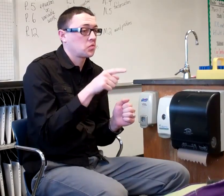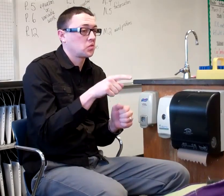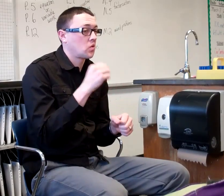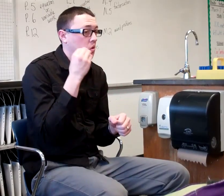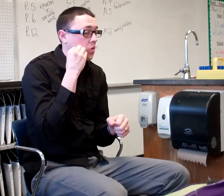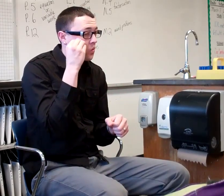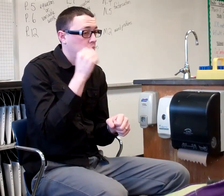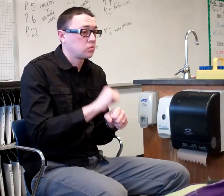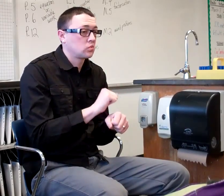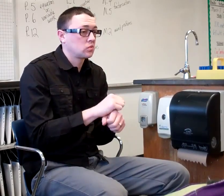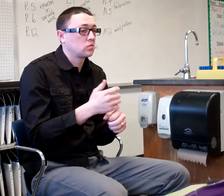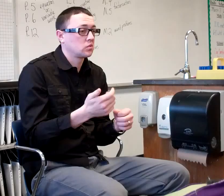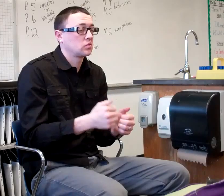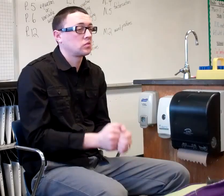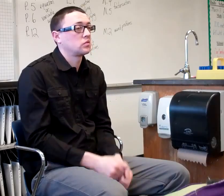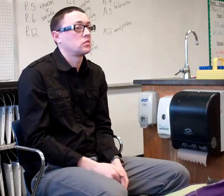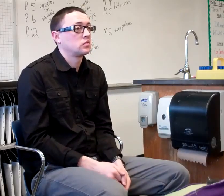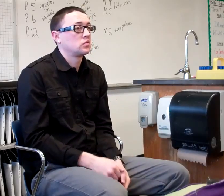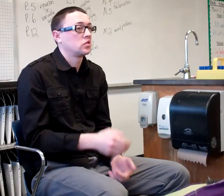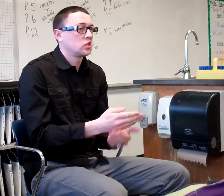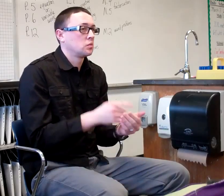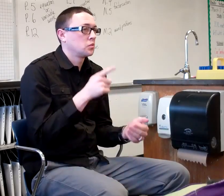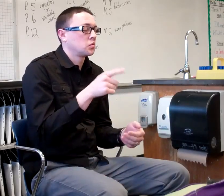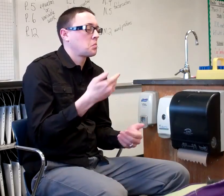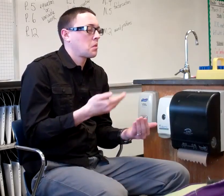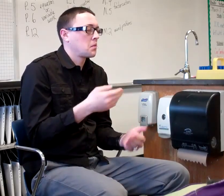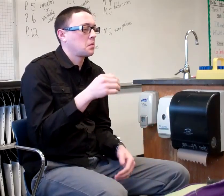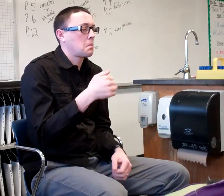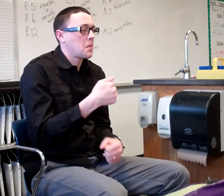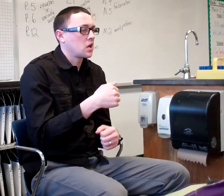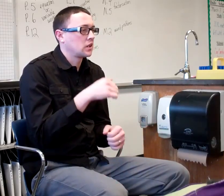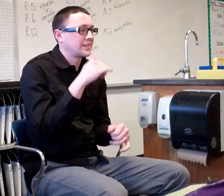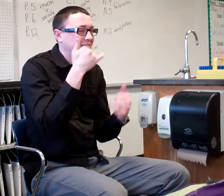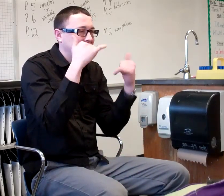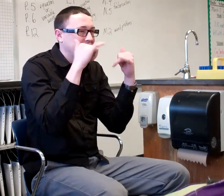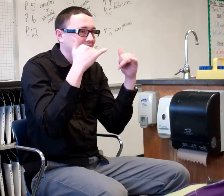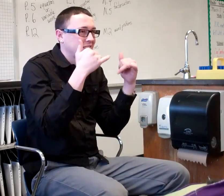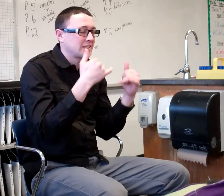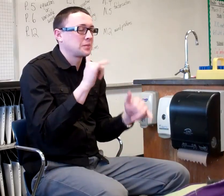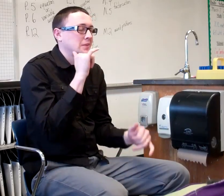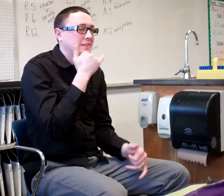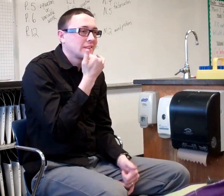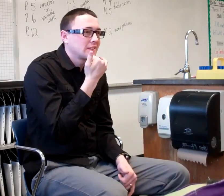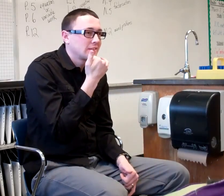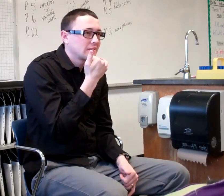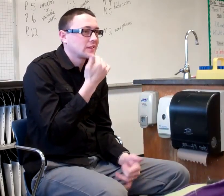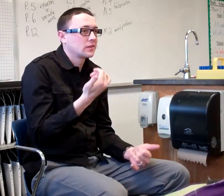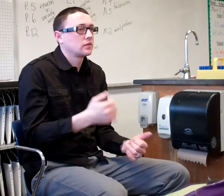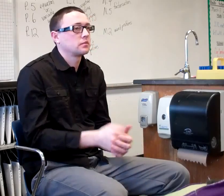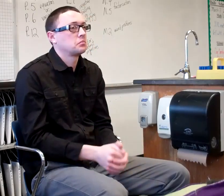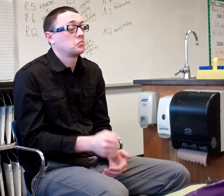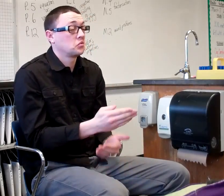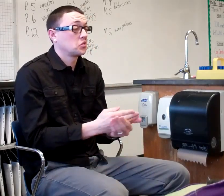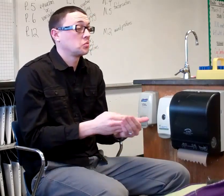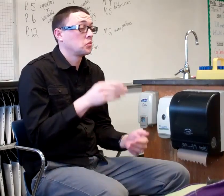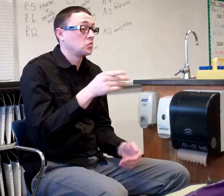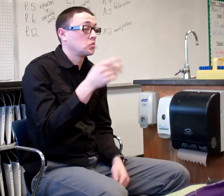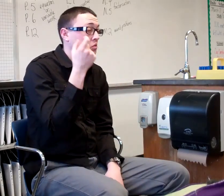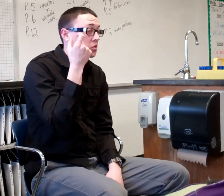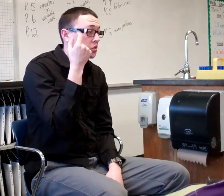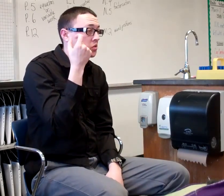that you might have silly made a mistake of adding or subtracting wrong. Most of us understood the order to do it in. That's the